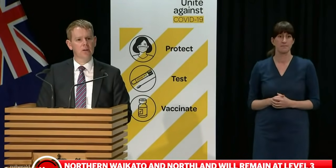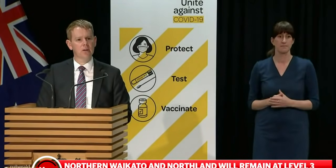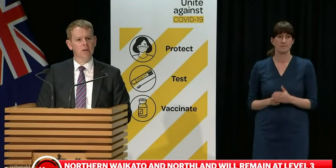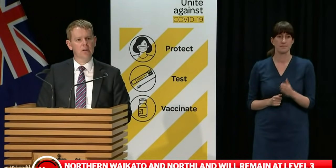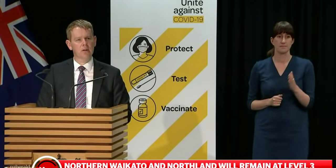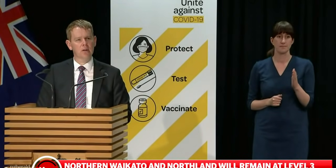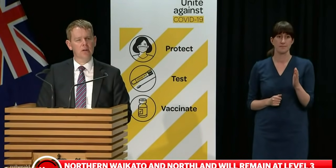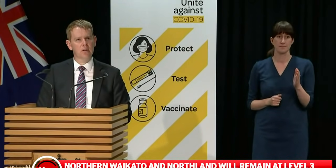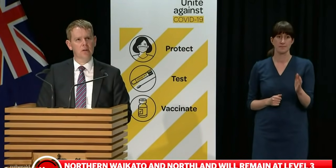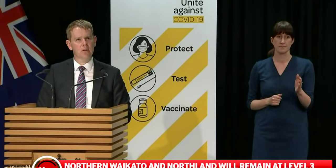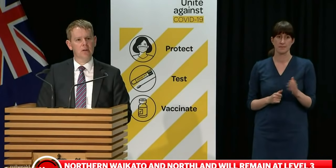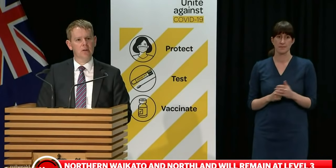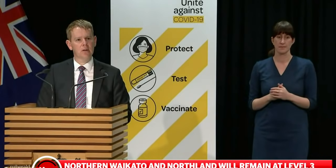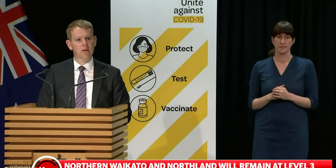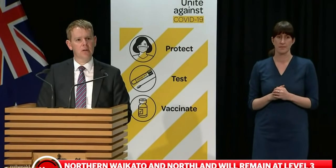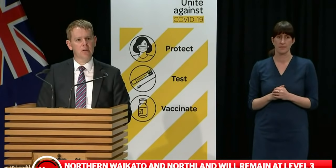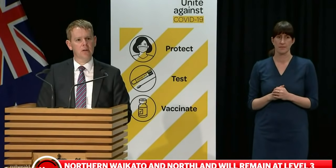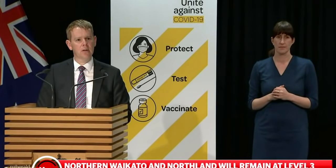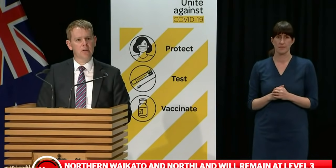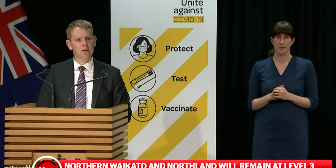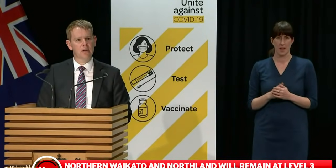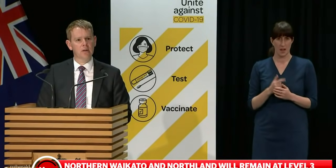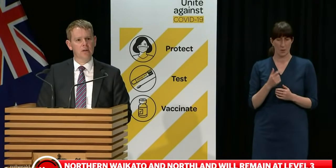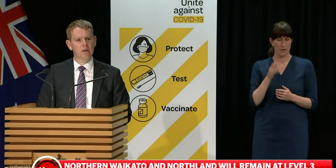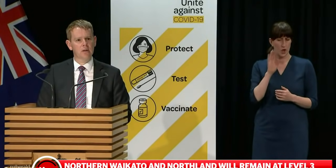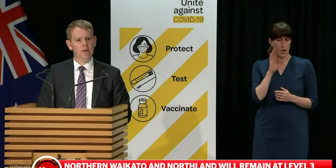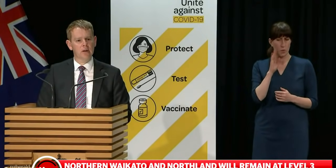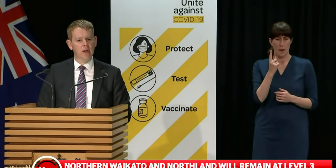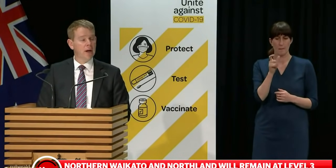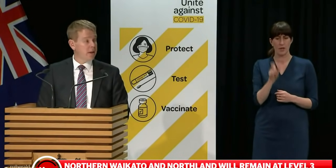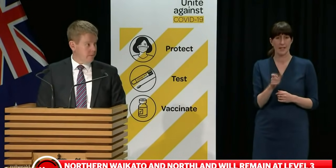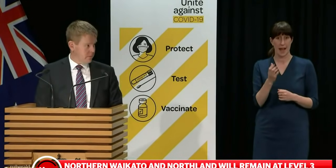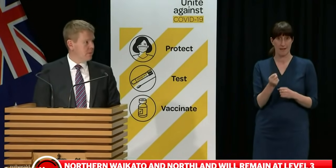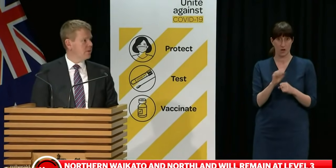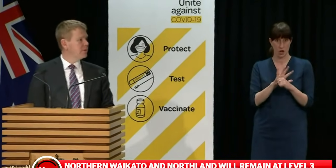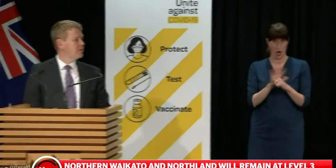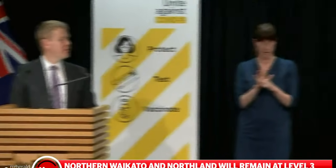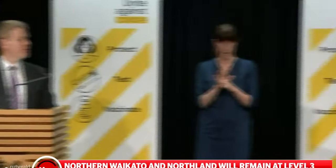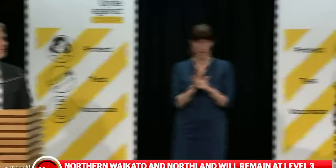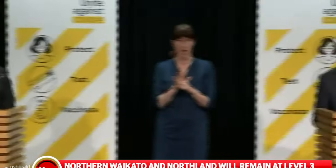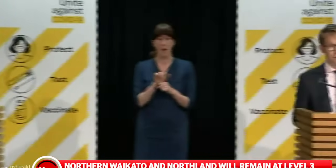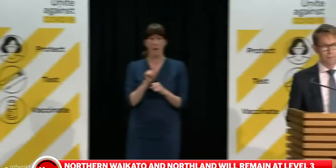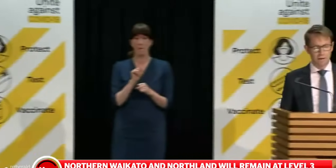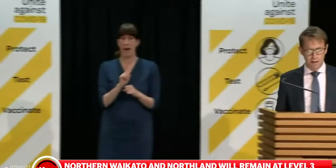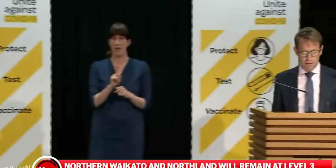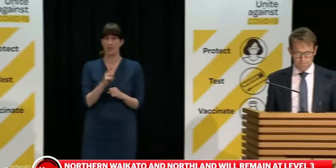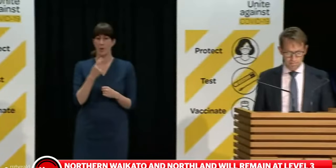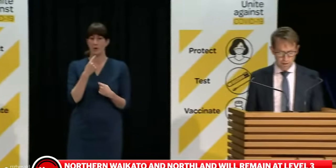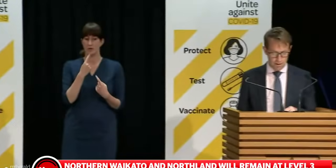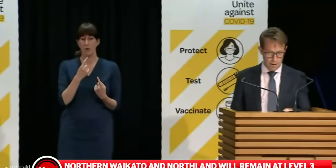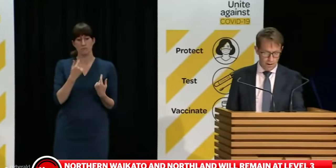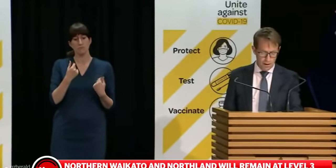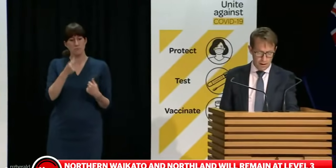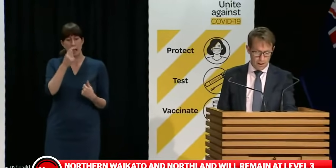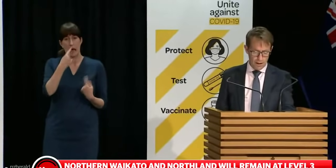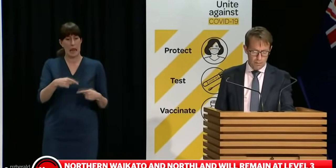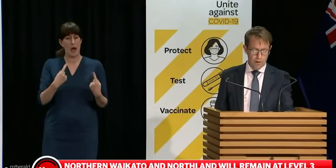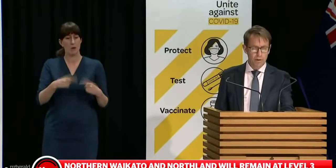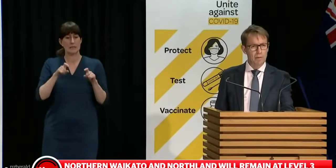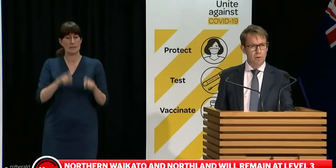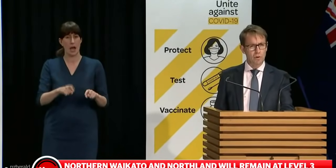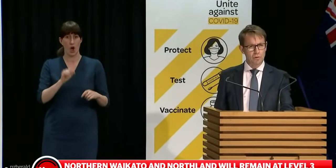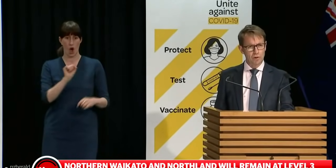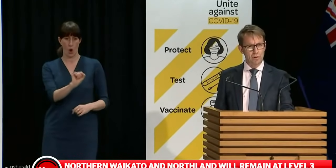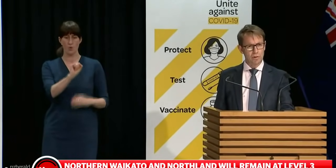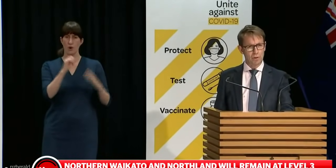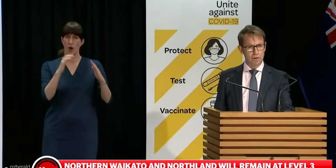home isolation fled their home, and if so, how was that possible? I can update on that. There's been one of